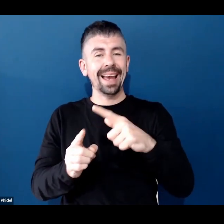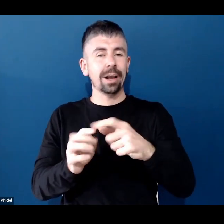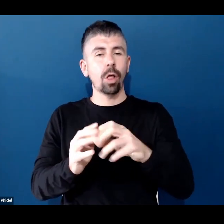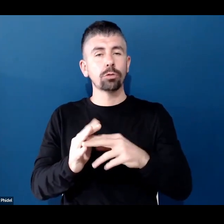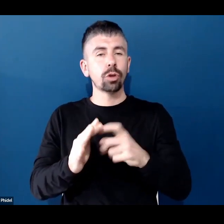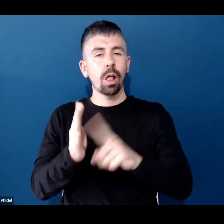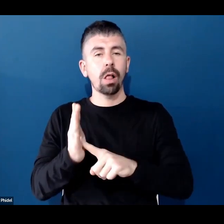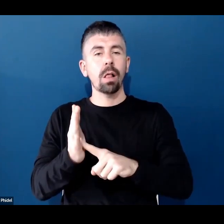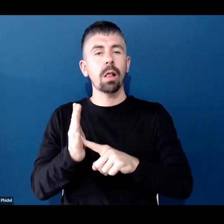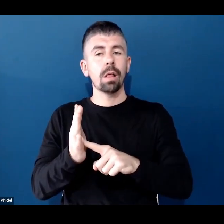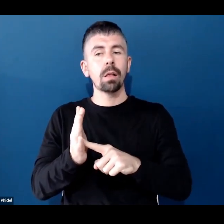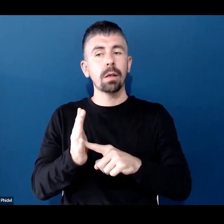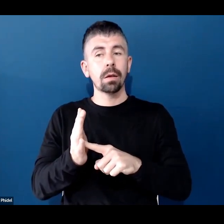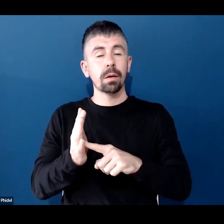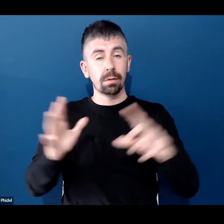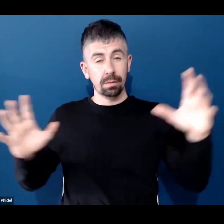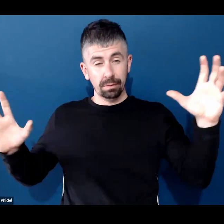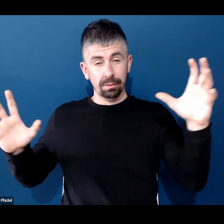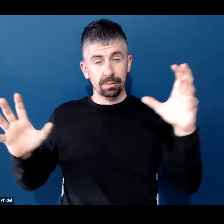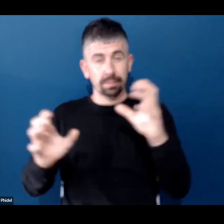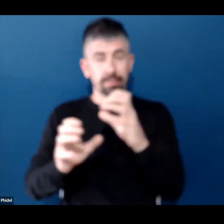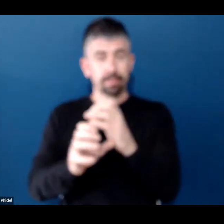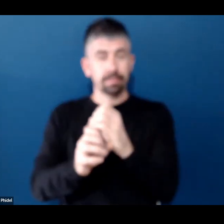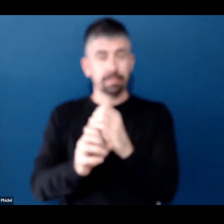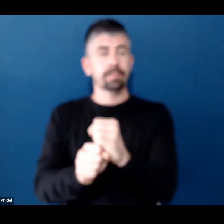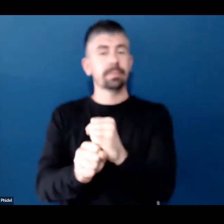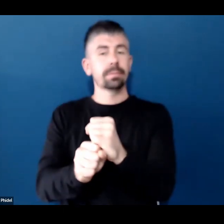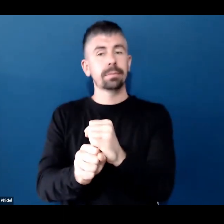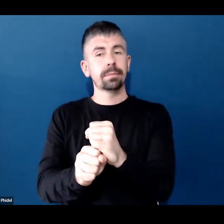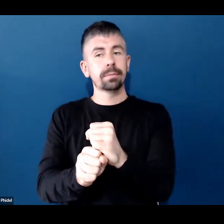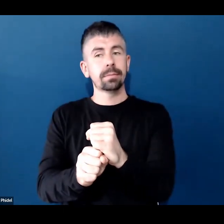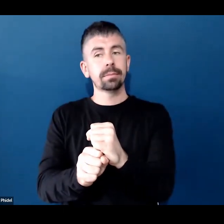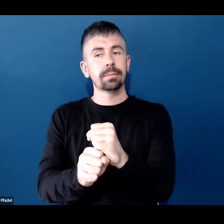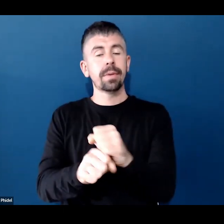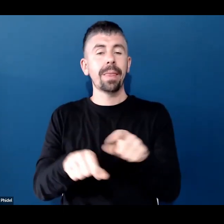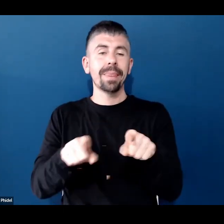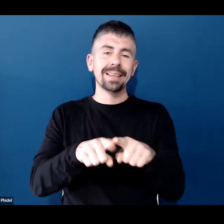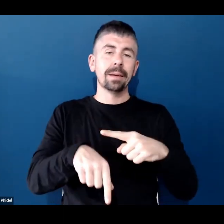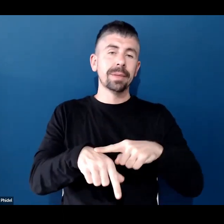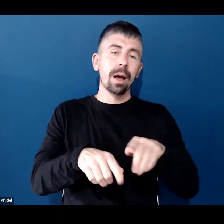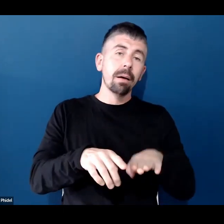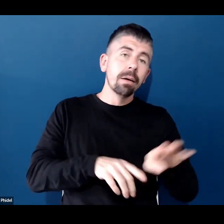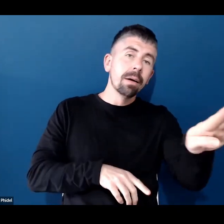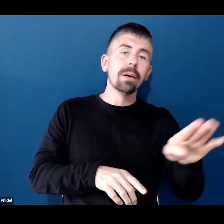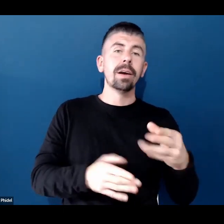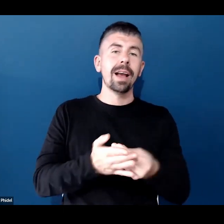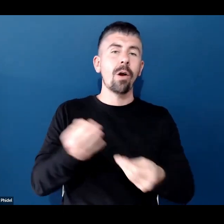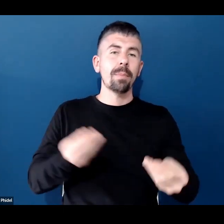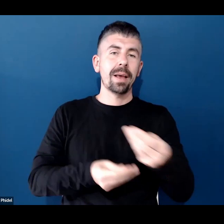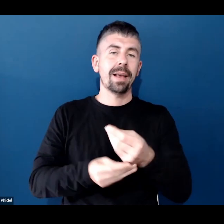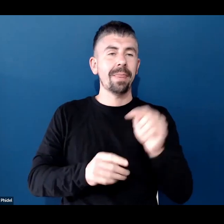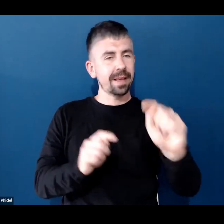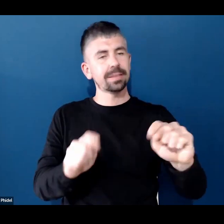planetary boundaries, so decreasing everything, all the red stuff you've shown, while growing your economy. That's the challenge for green